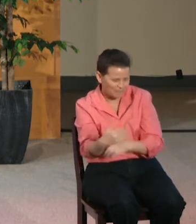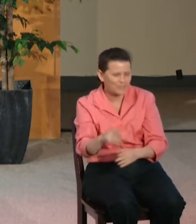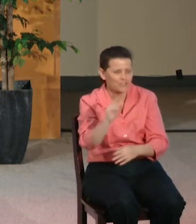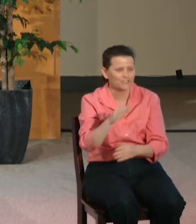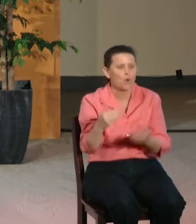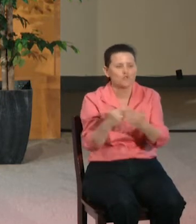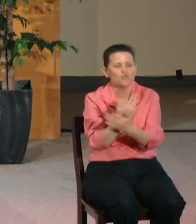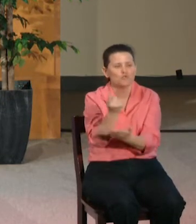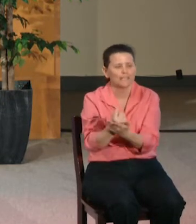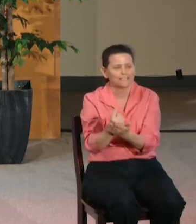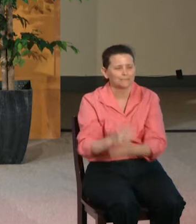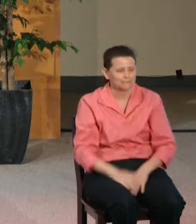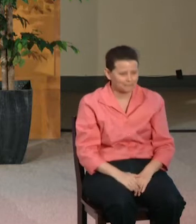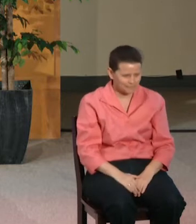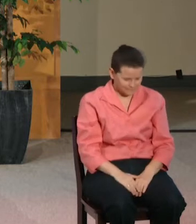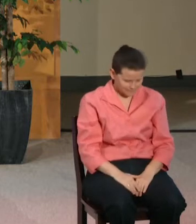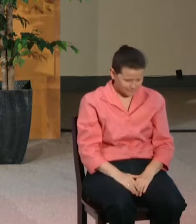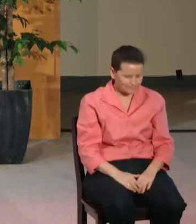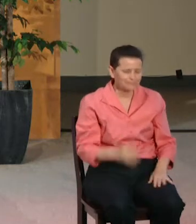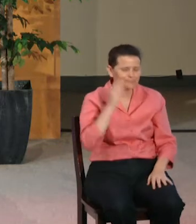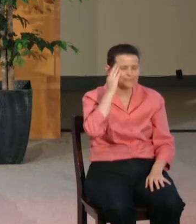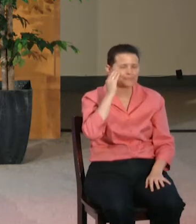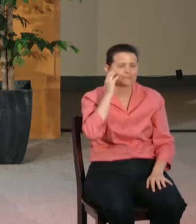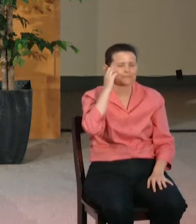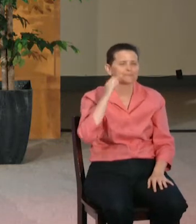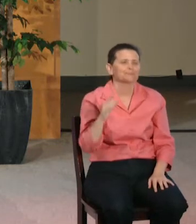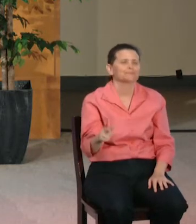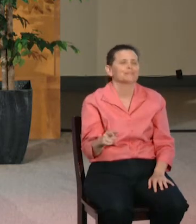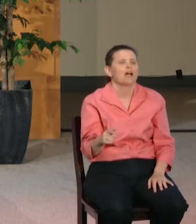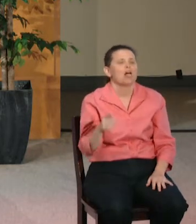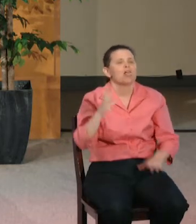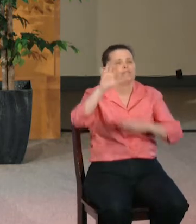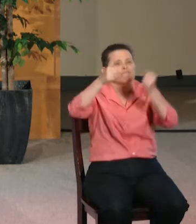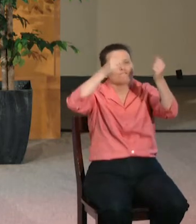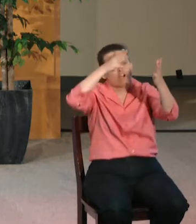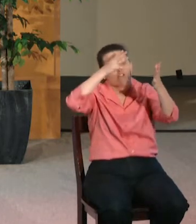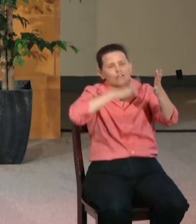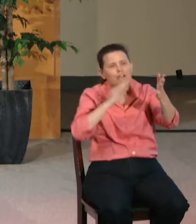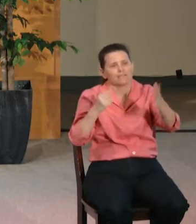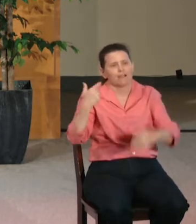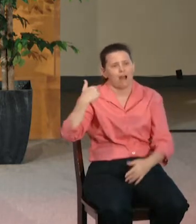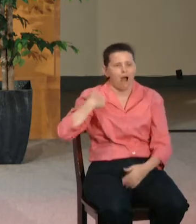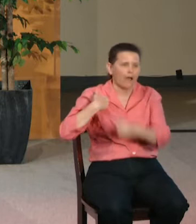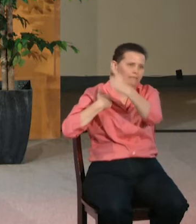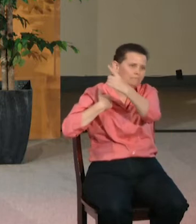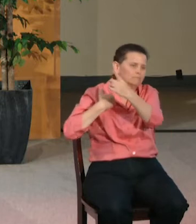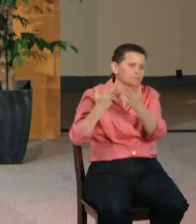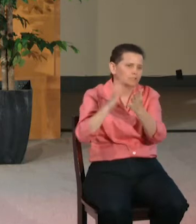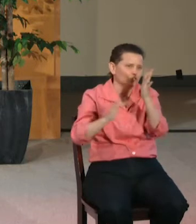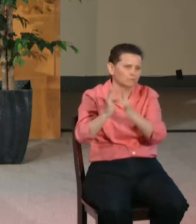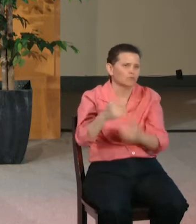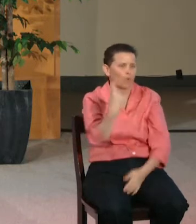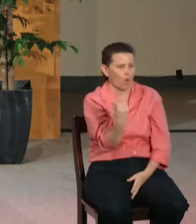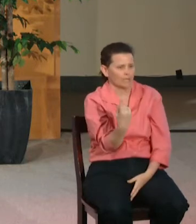and this is a famous one. It comes from John 10:30. The Father and I are one. Right? The Father and